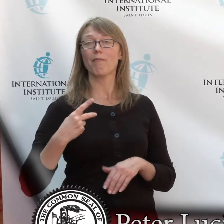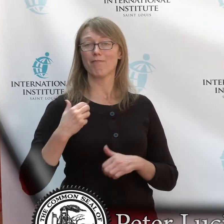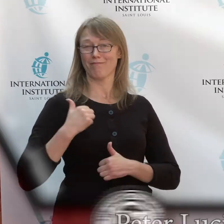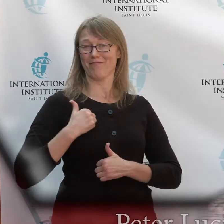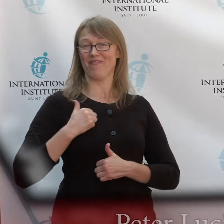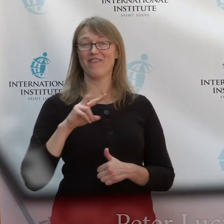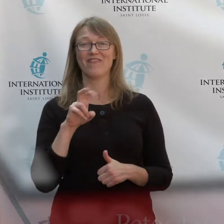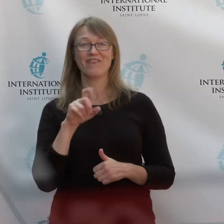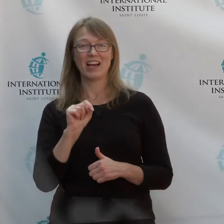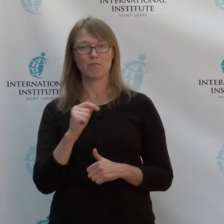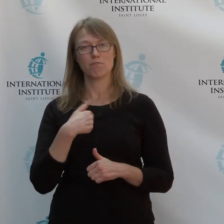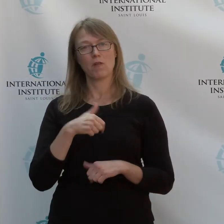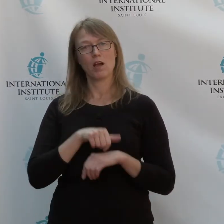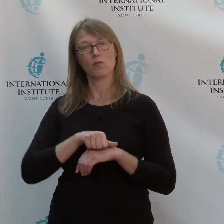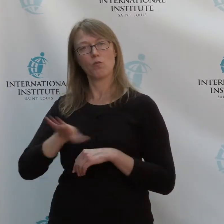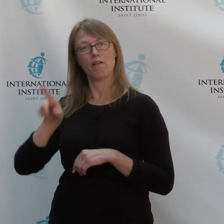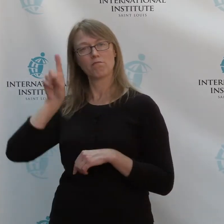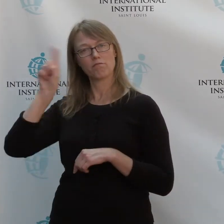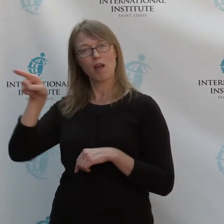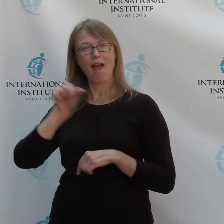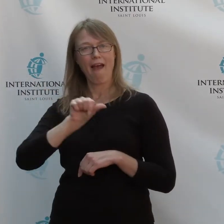Afghanistan in 2011.